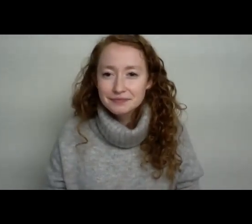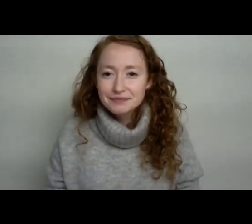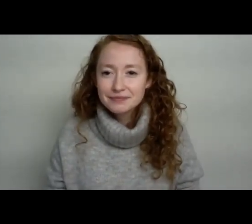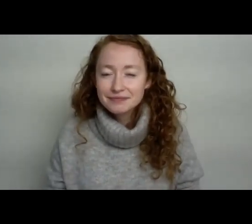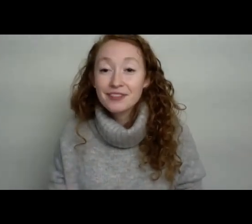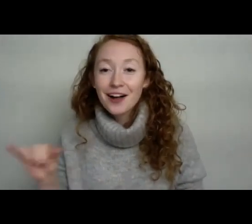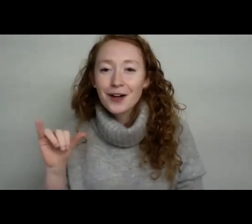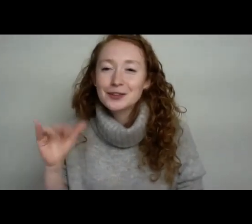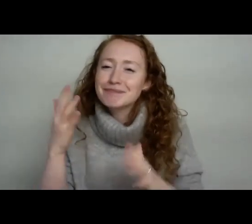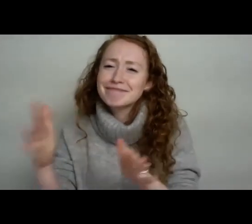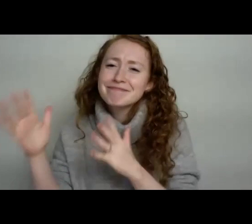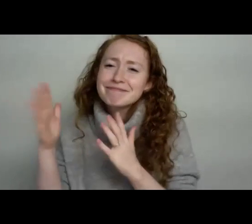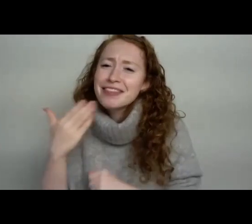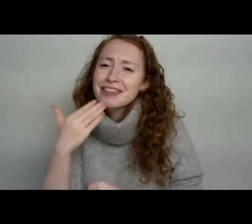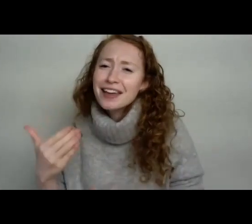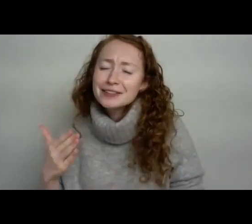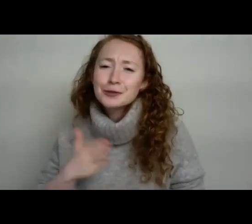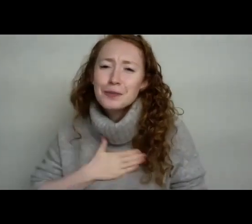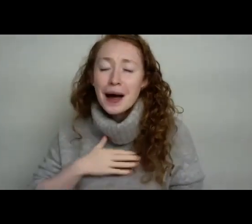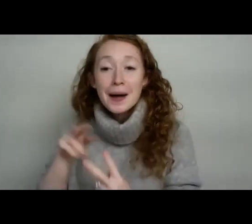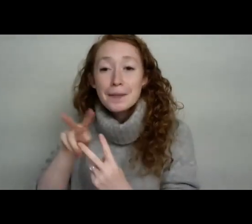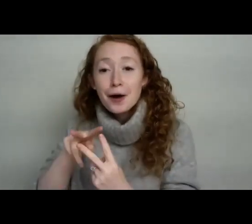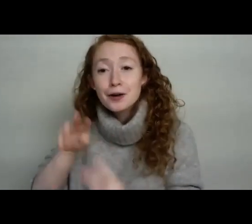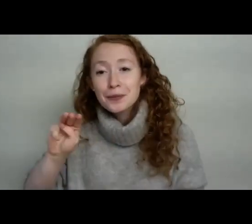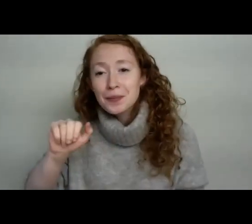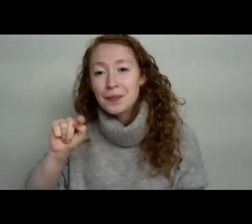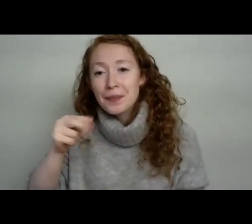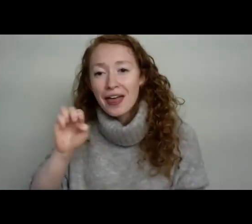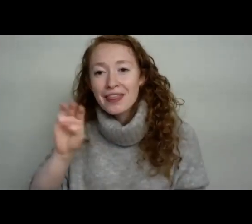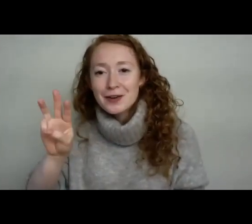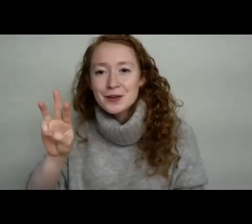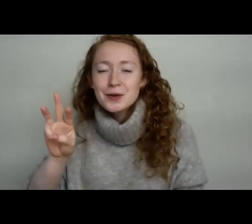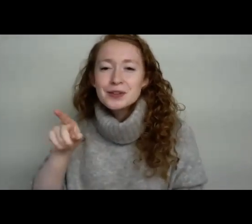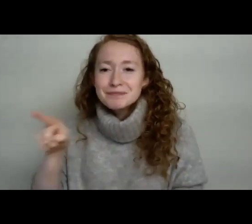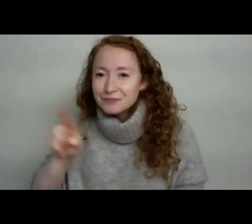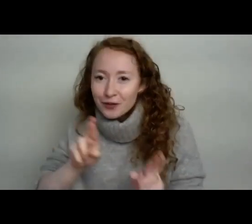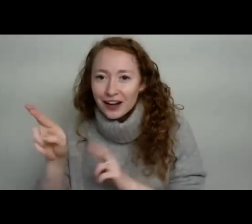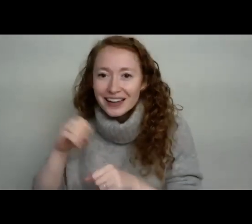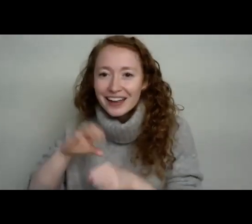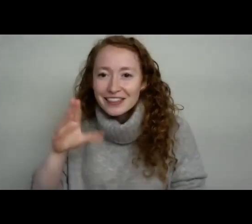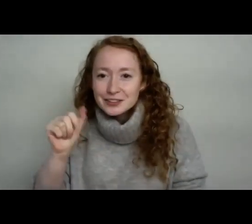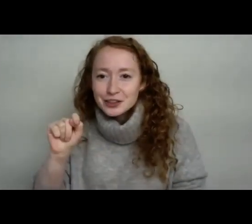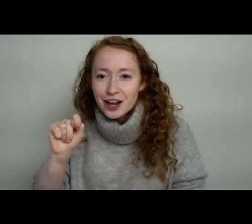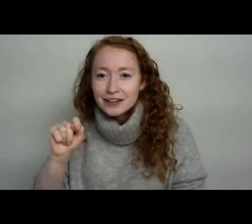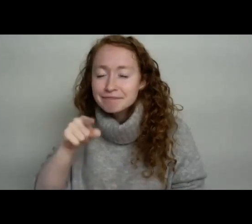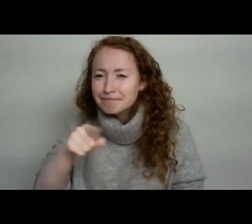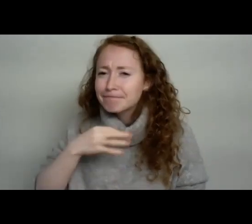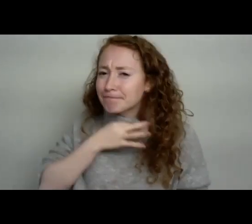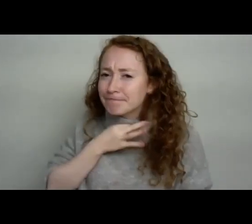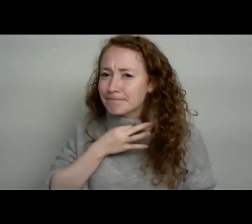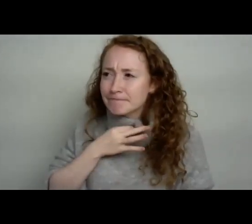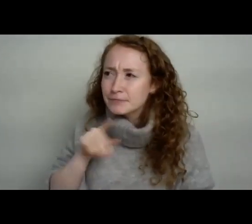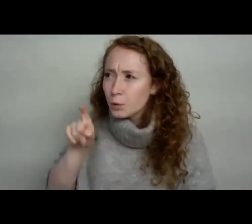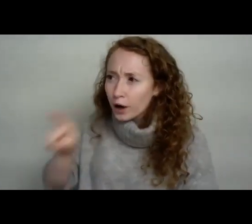to my partner, Matthew, who is in fact in the chat. So anytime you have a question, dive right in and he will be